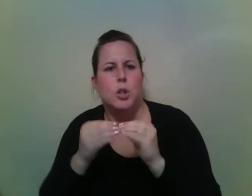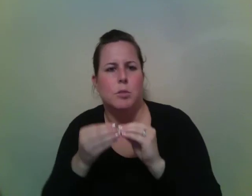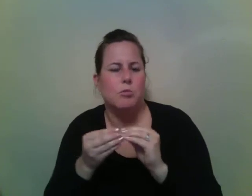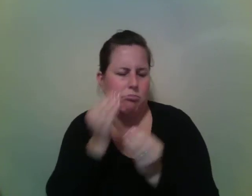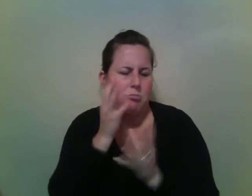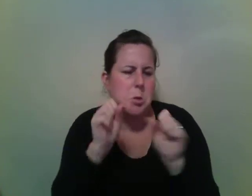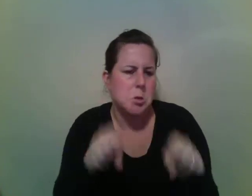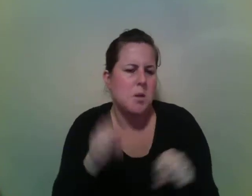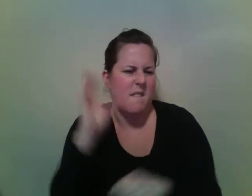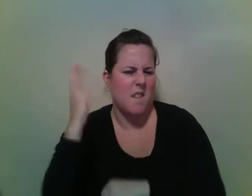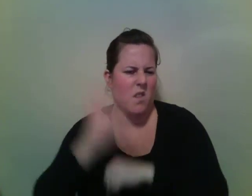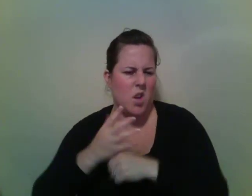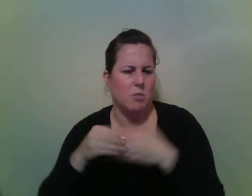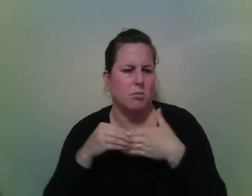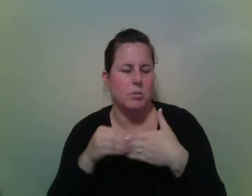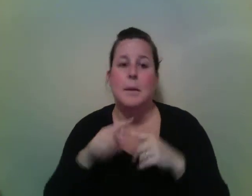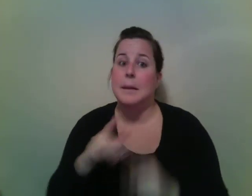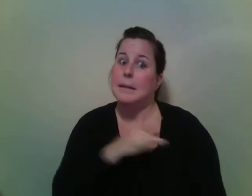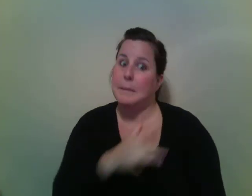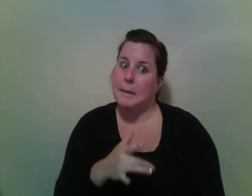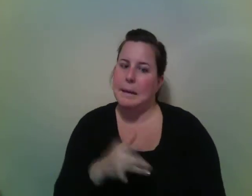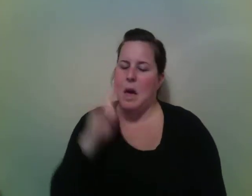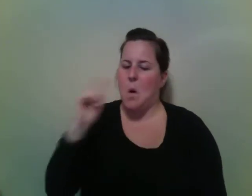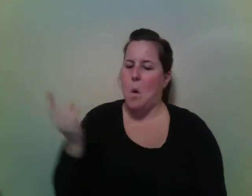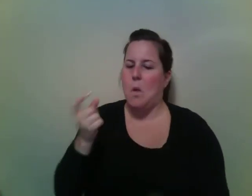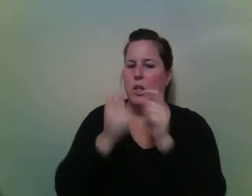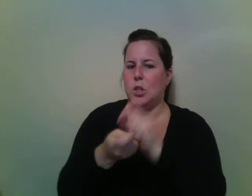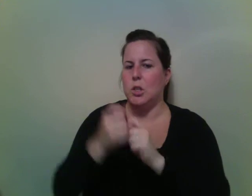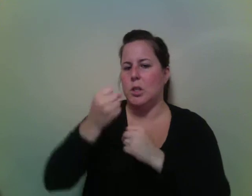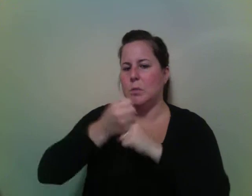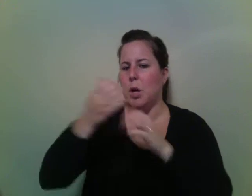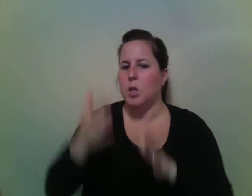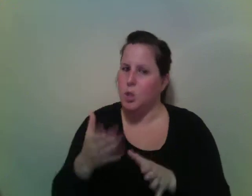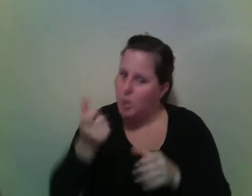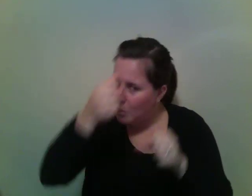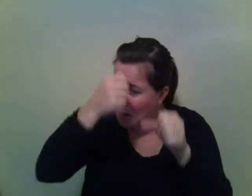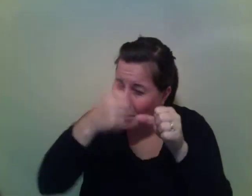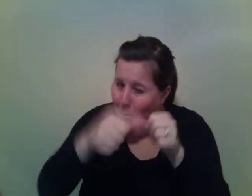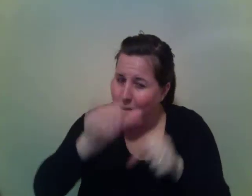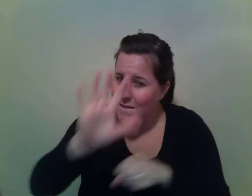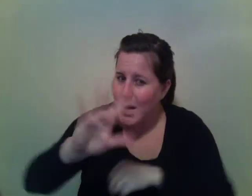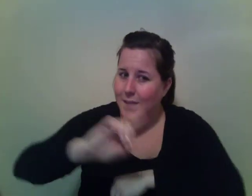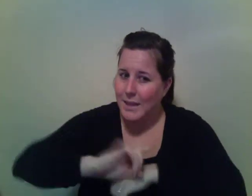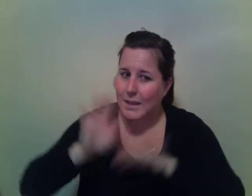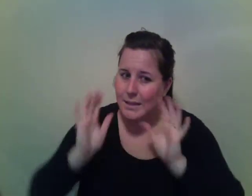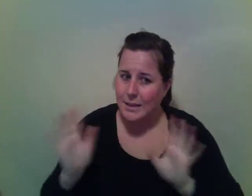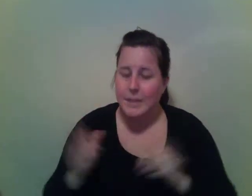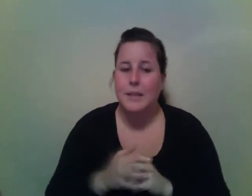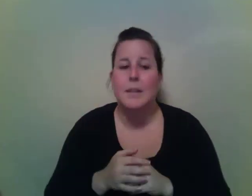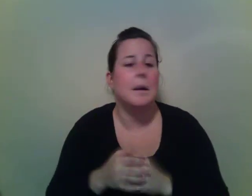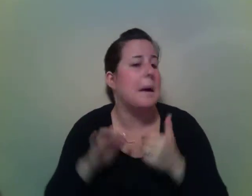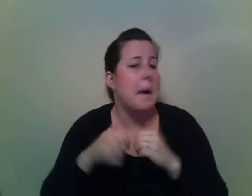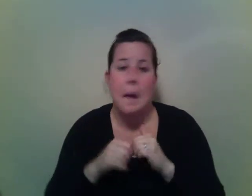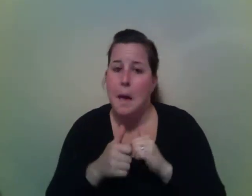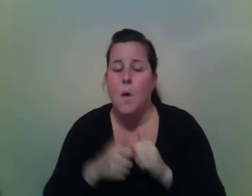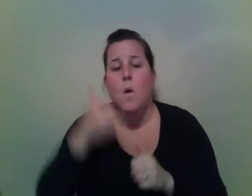I am just changing the sponsor. And just remember, five-day grace period to do that. And you can call or live